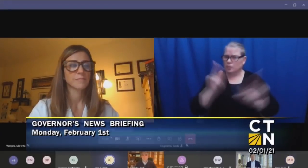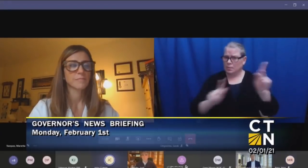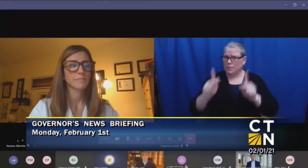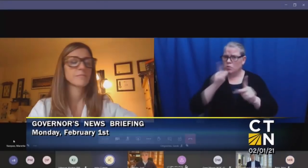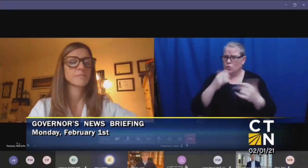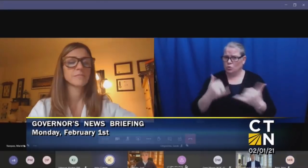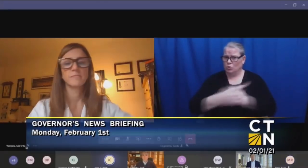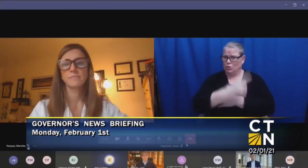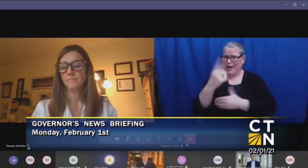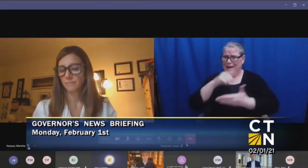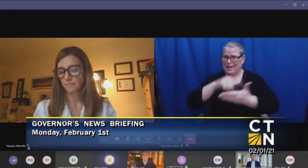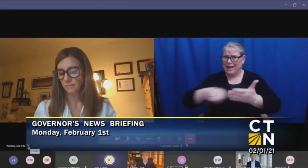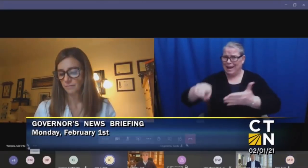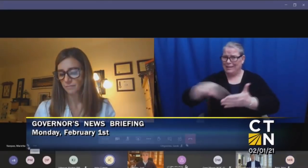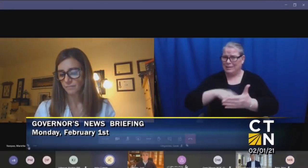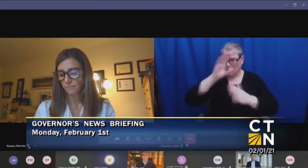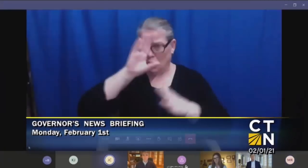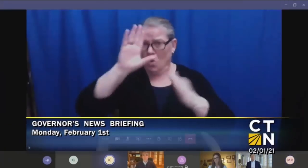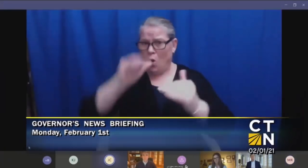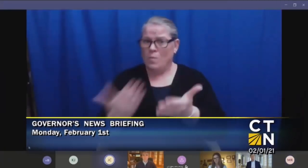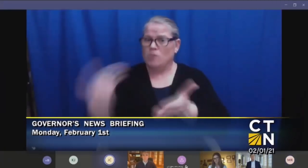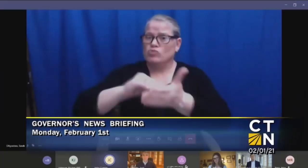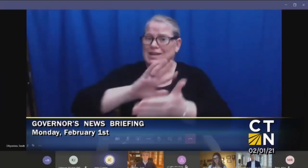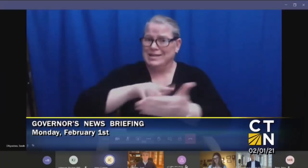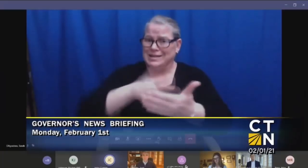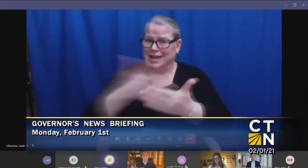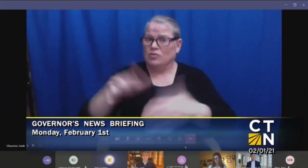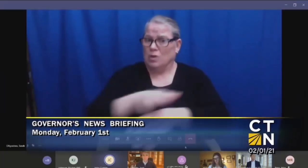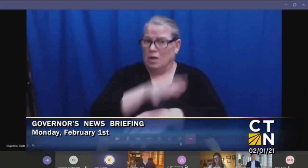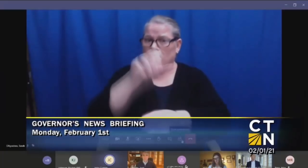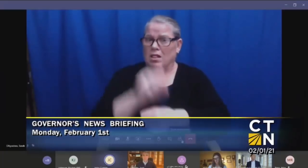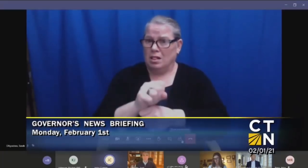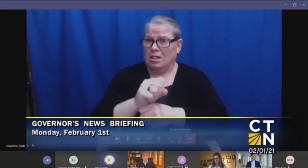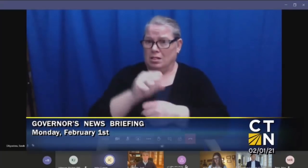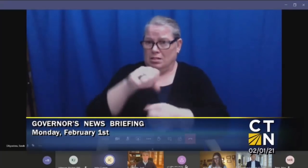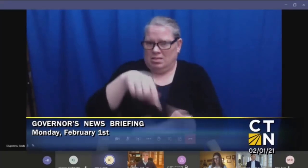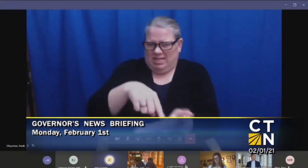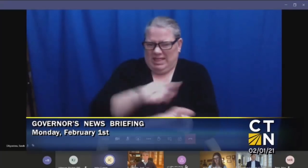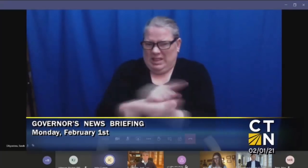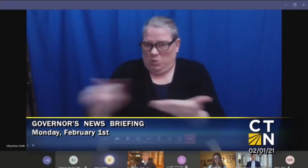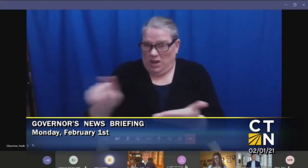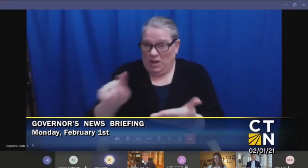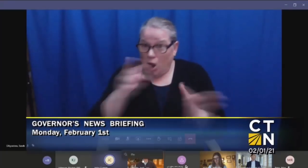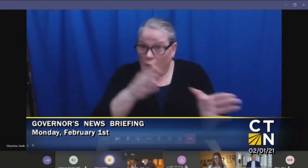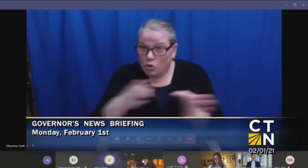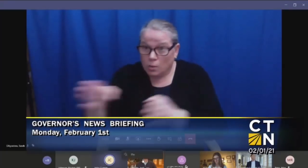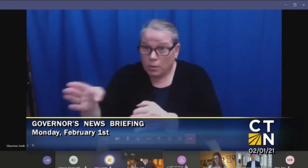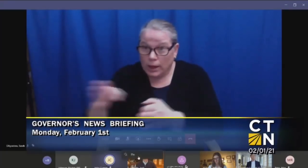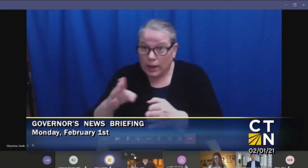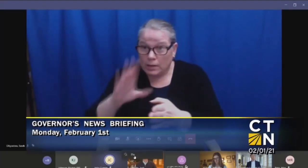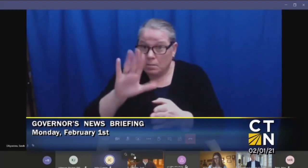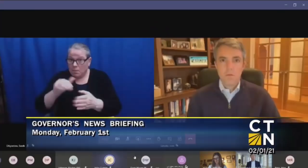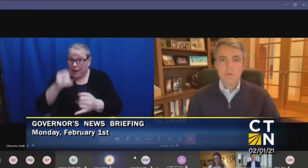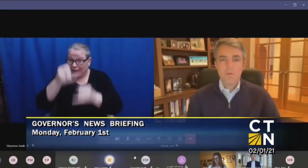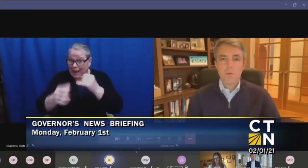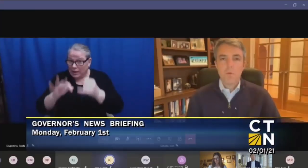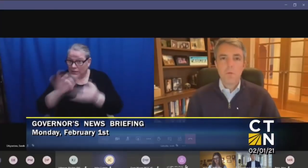on getting all those people, all those 10,000 people vaccinated by the end of the week, or just rescheduled?